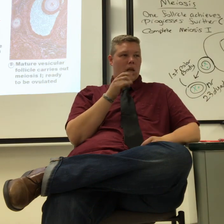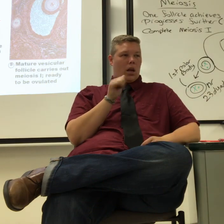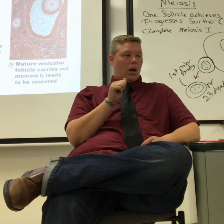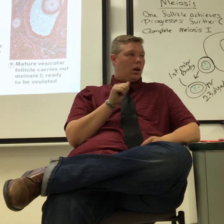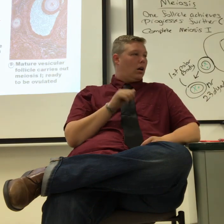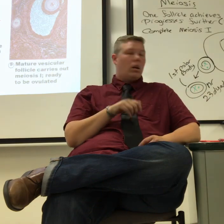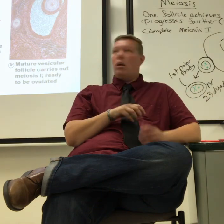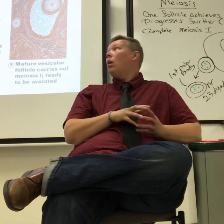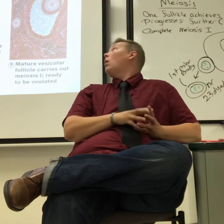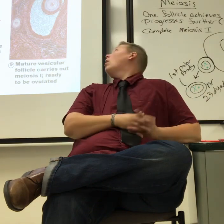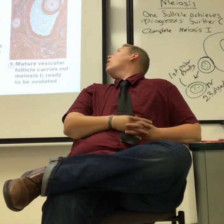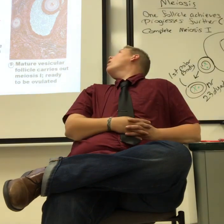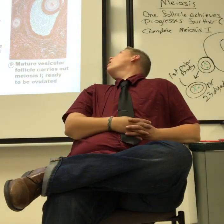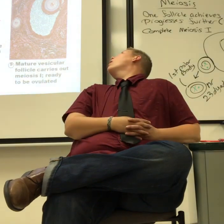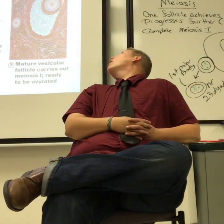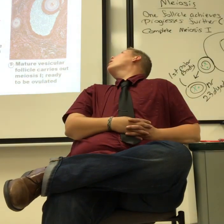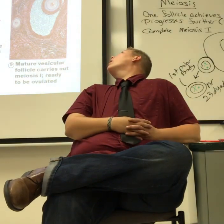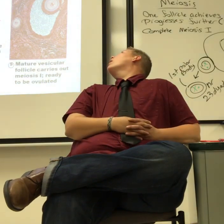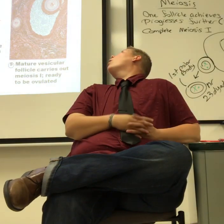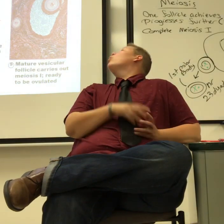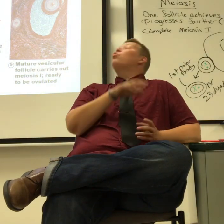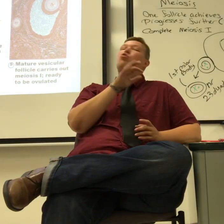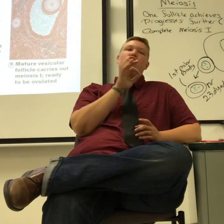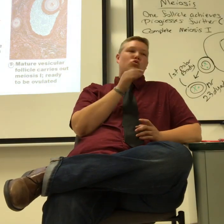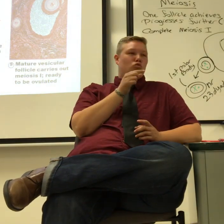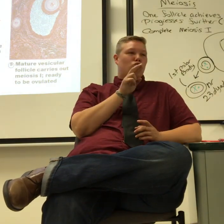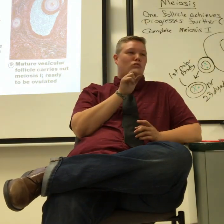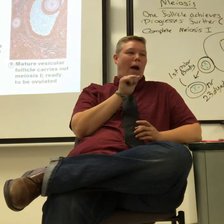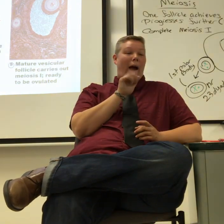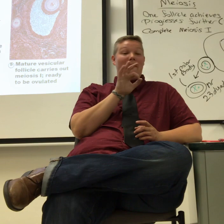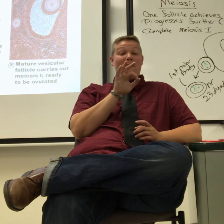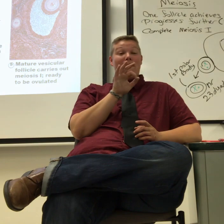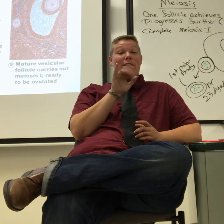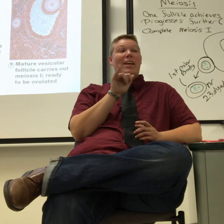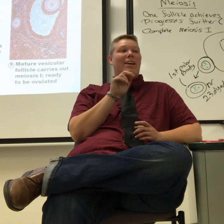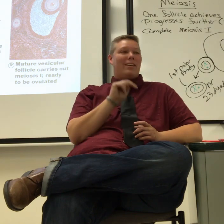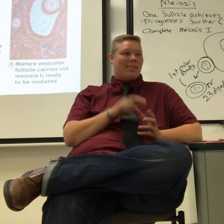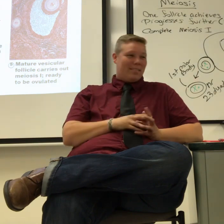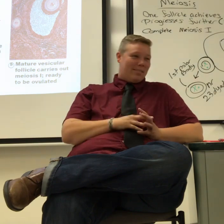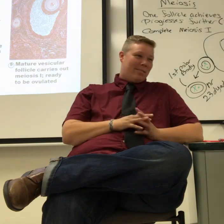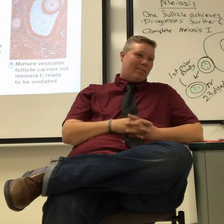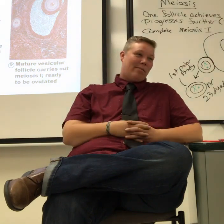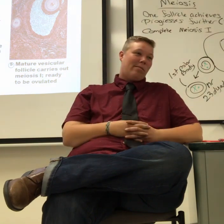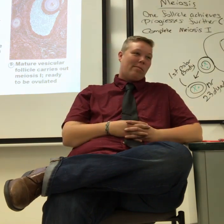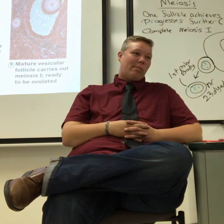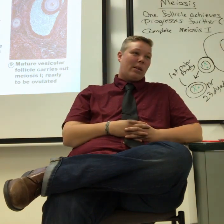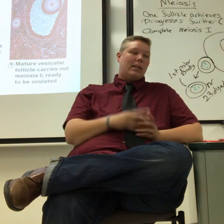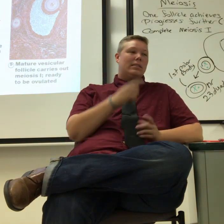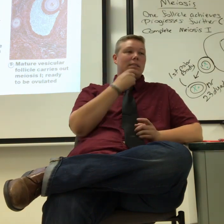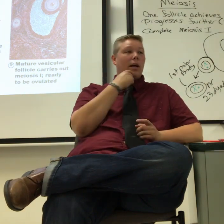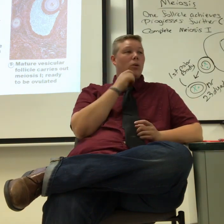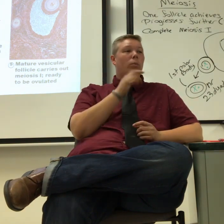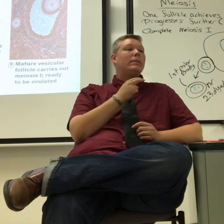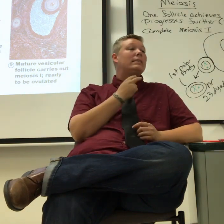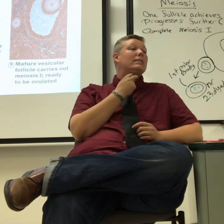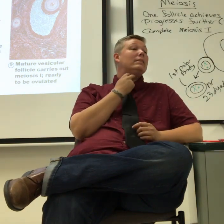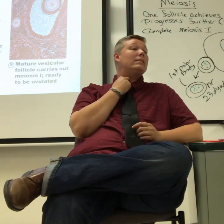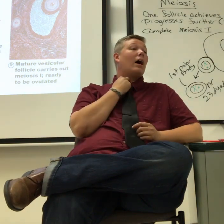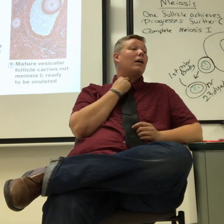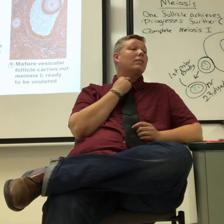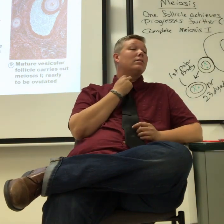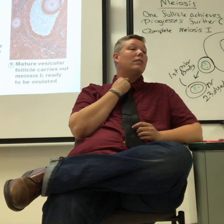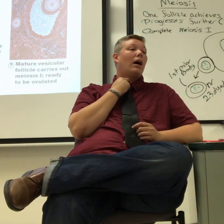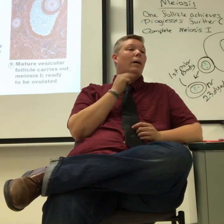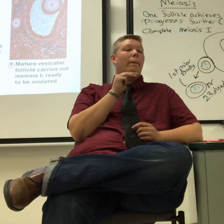This Graafian, basically what it says there is, you're not going to finish meiosis II. You're going to be stuck somewhere in meiosis II. Because you don't want to finish